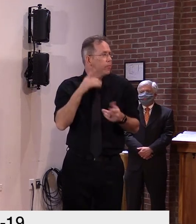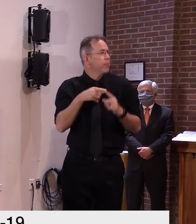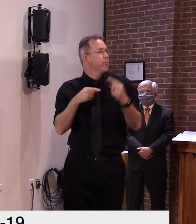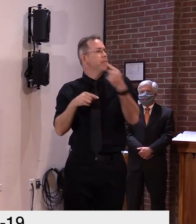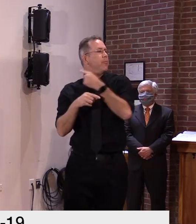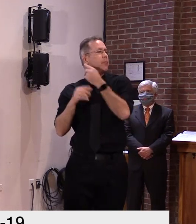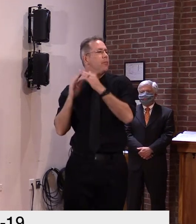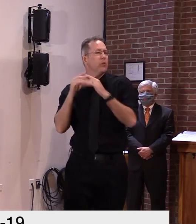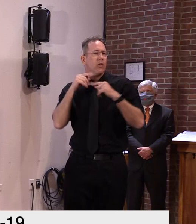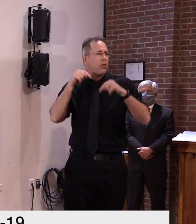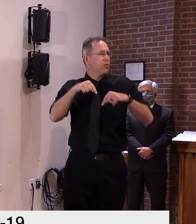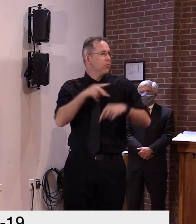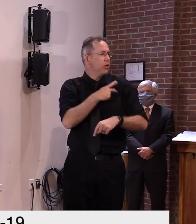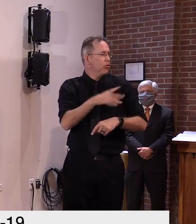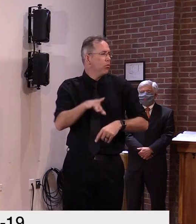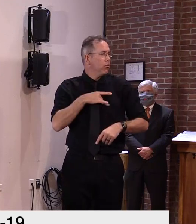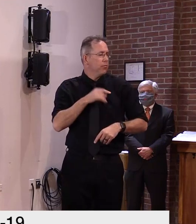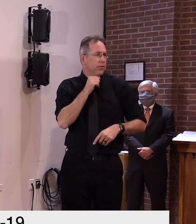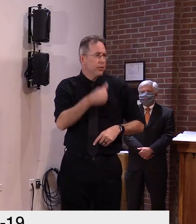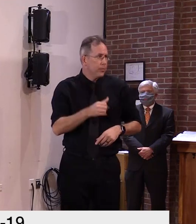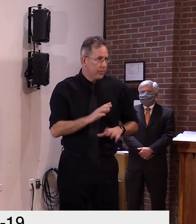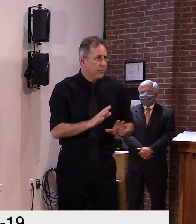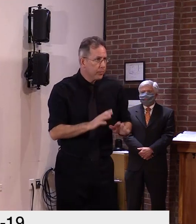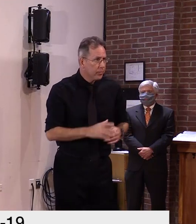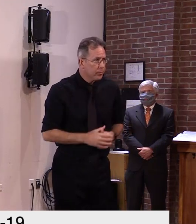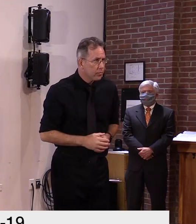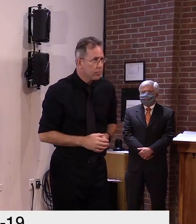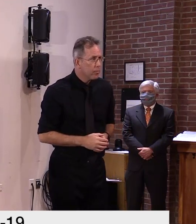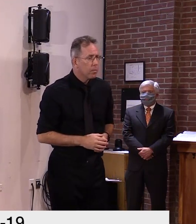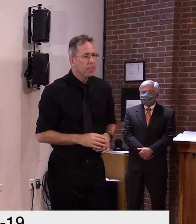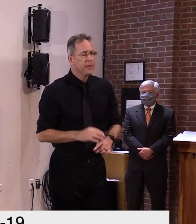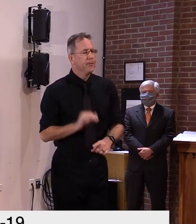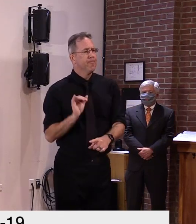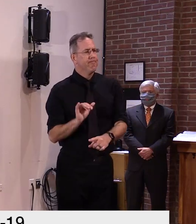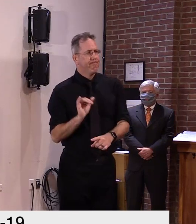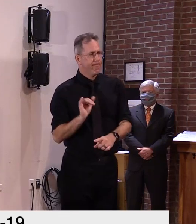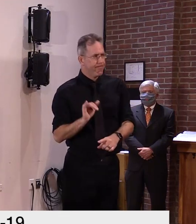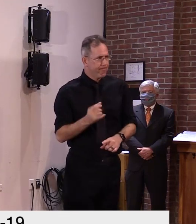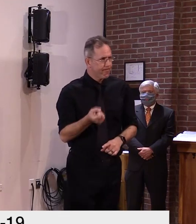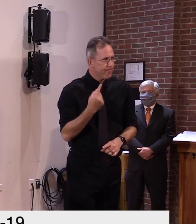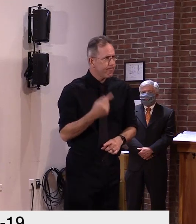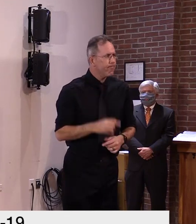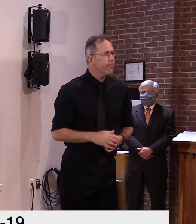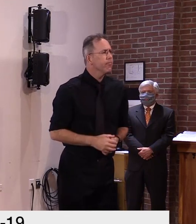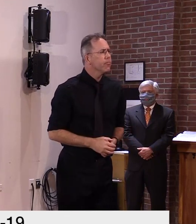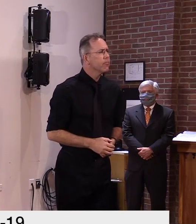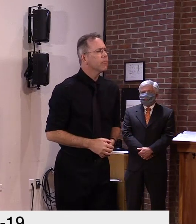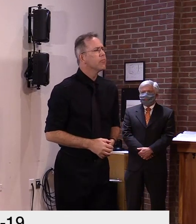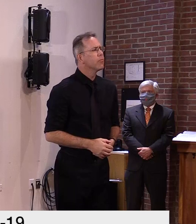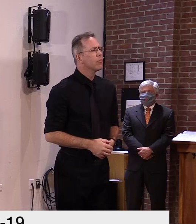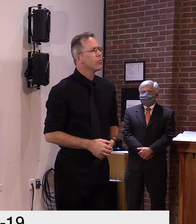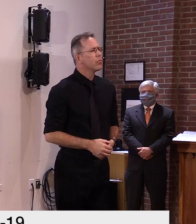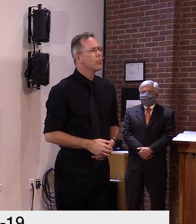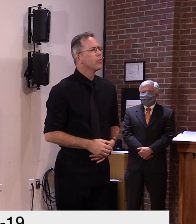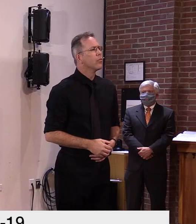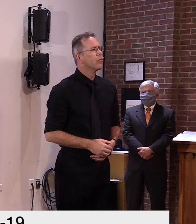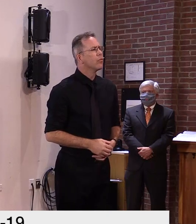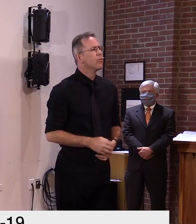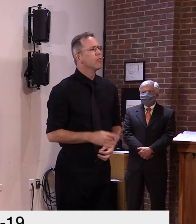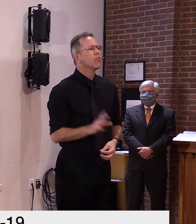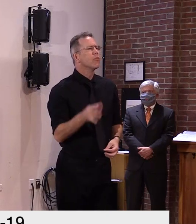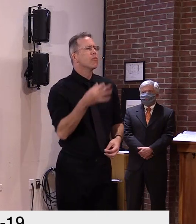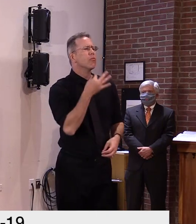Yeah, I guess anything's a help. Do you have any sense of how many doctors in Vermont have